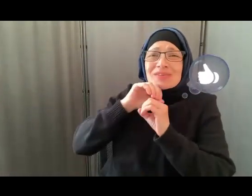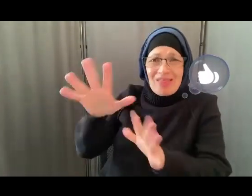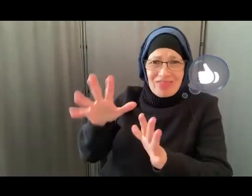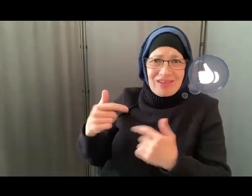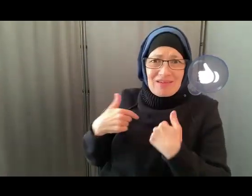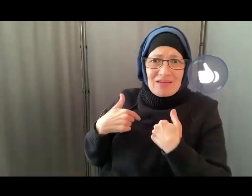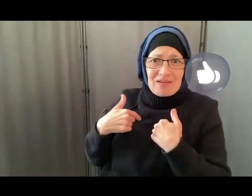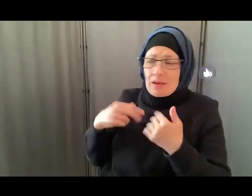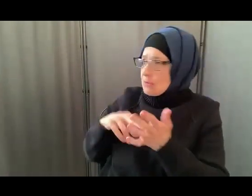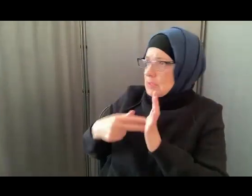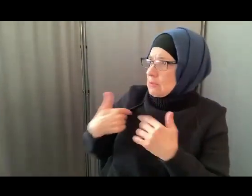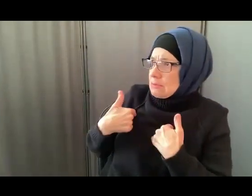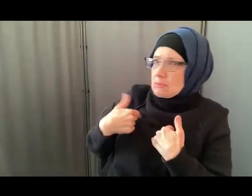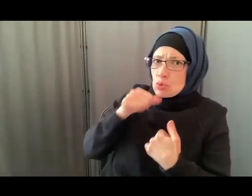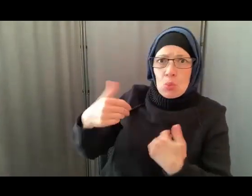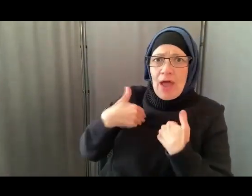He said,